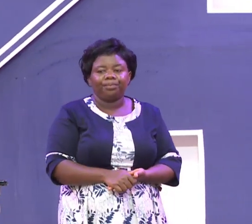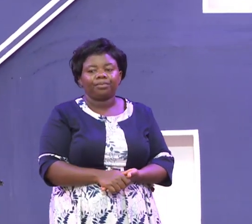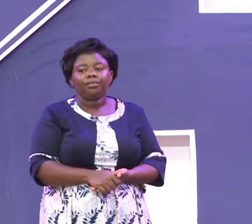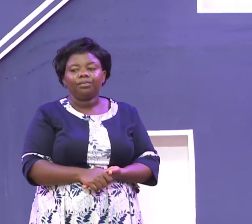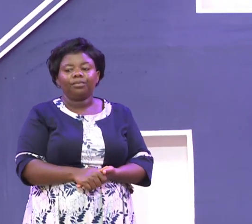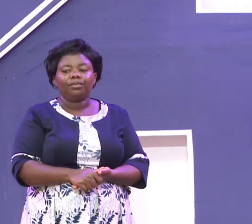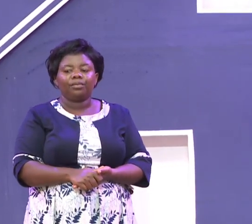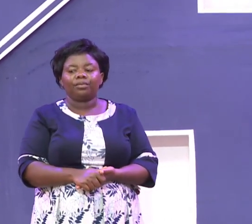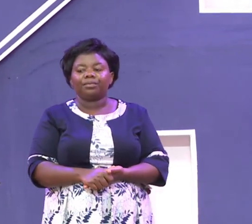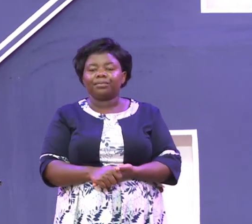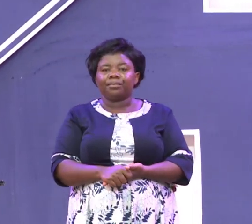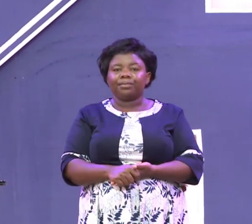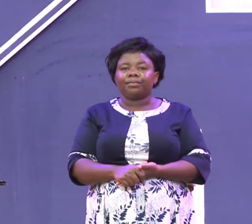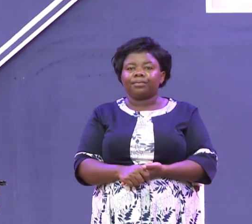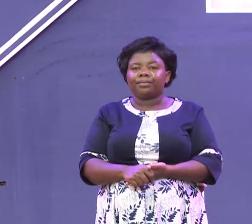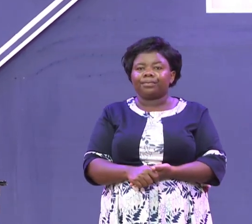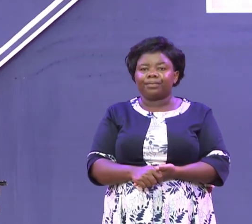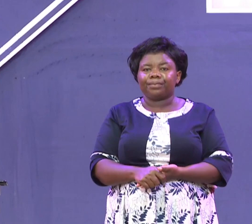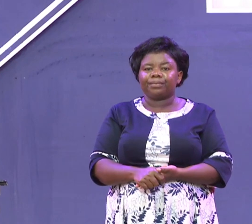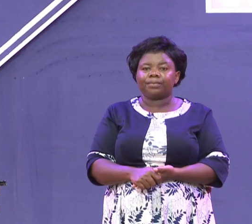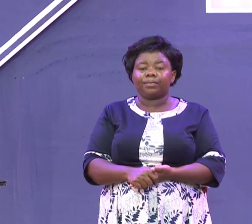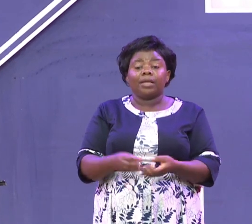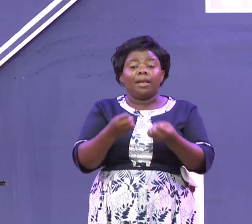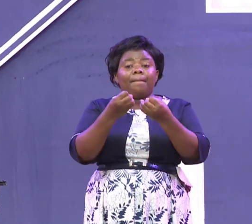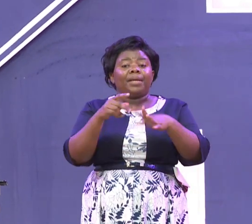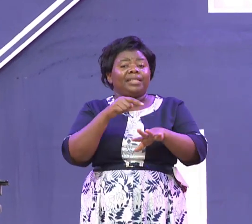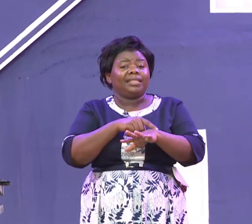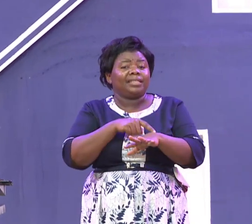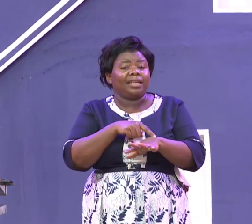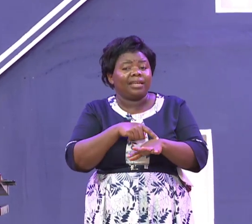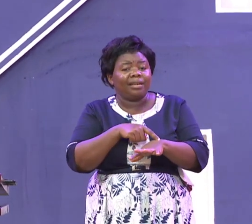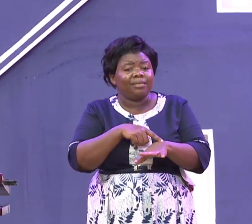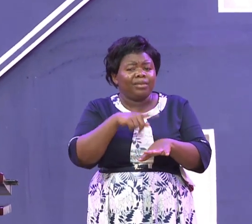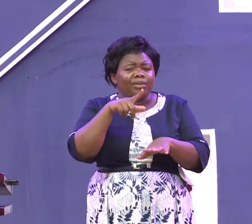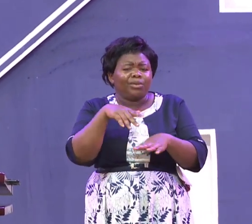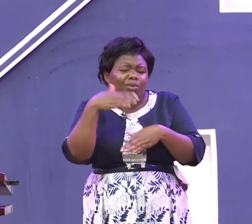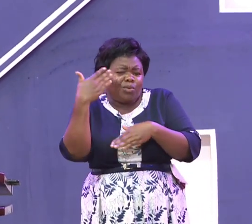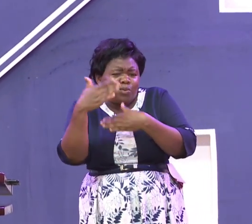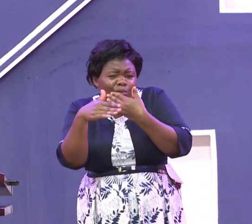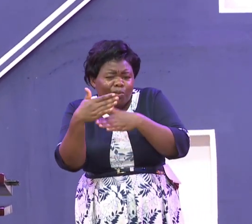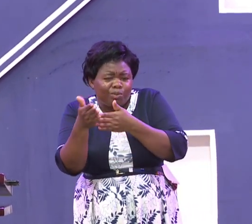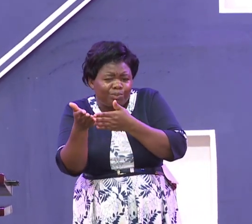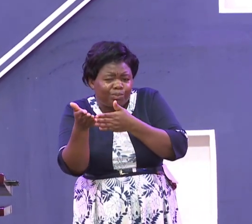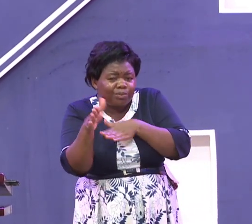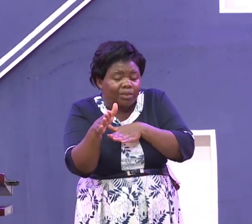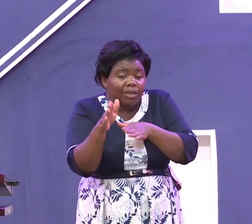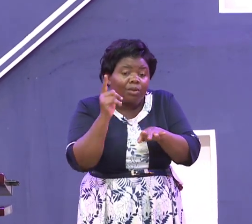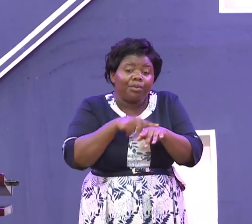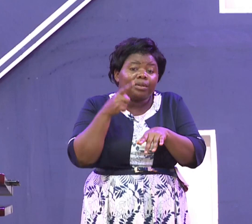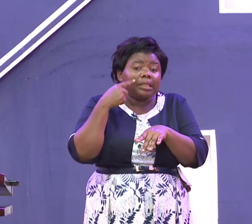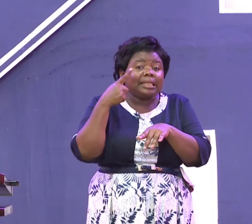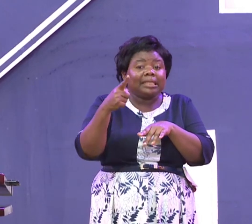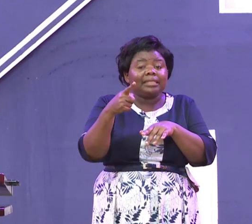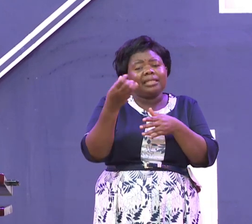been through, I have much to thank God for. Emirundi emeka gy'oyise ku lugwanyu ng'obadde olaba ekizibu